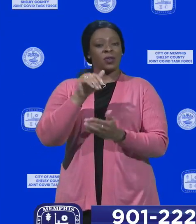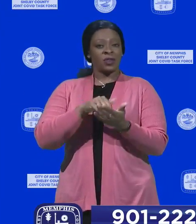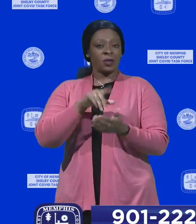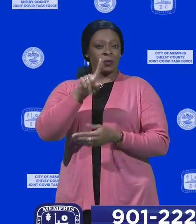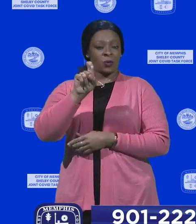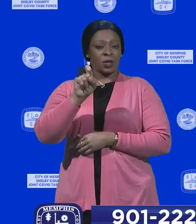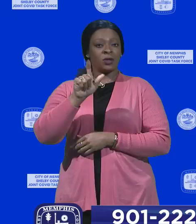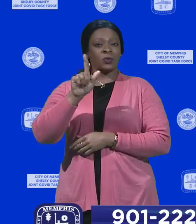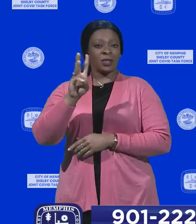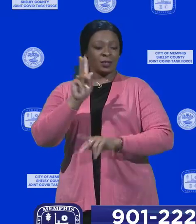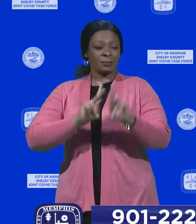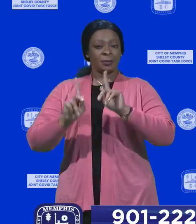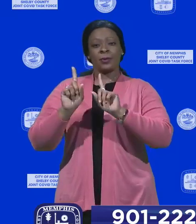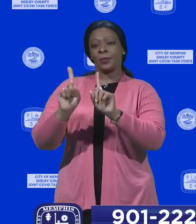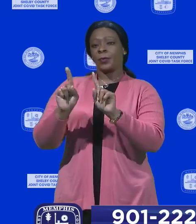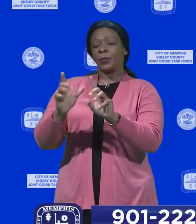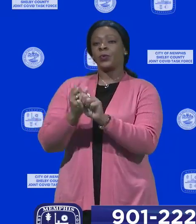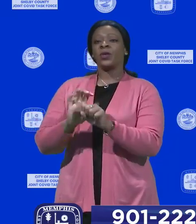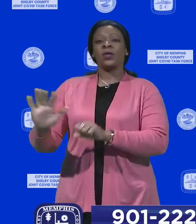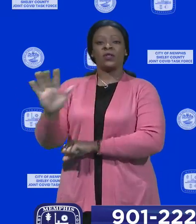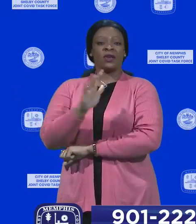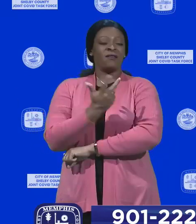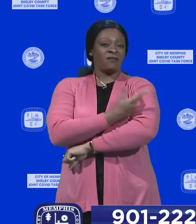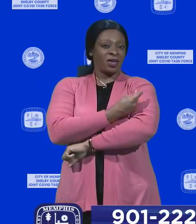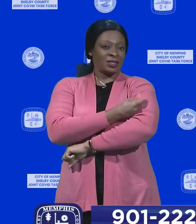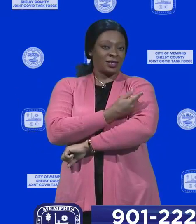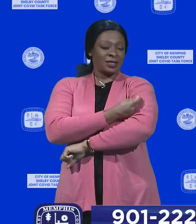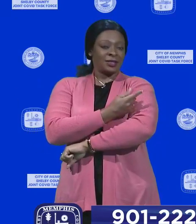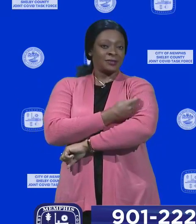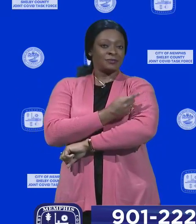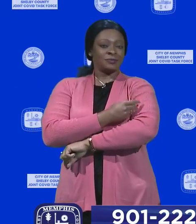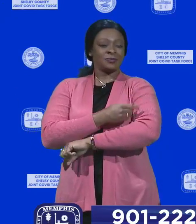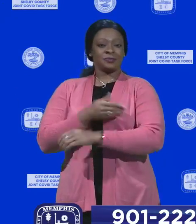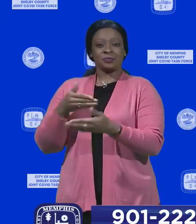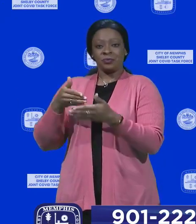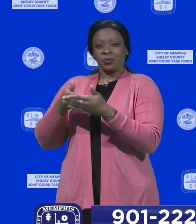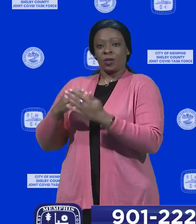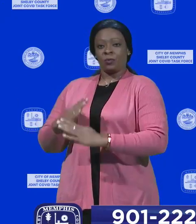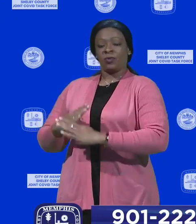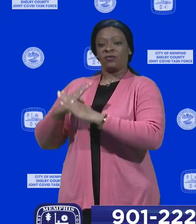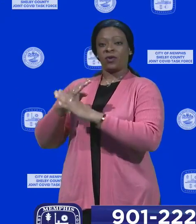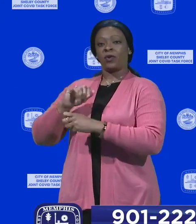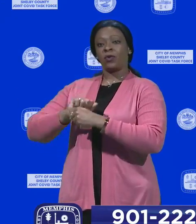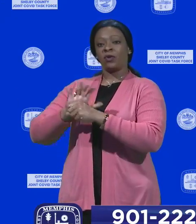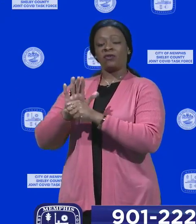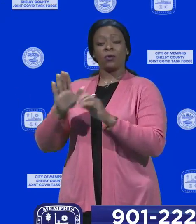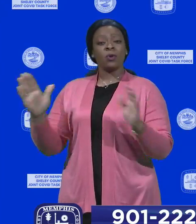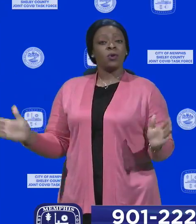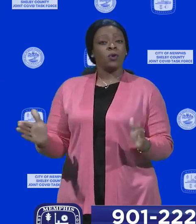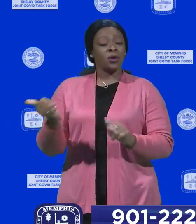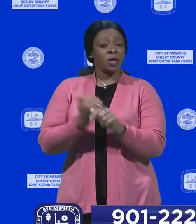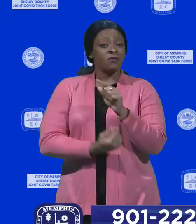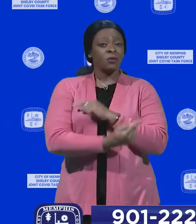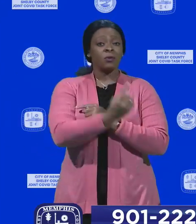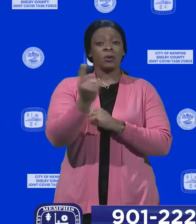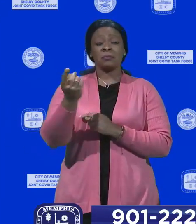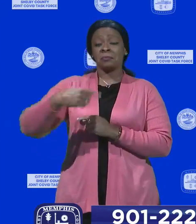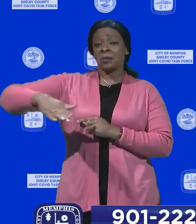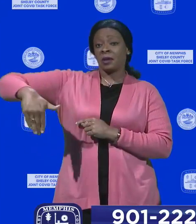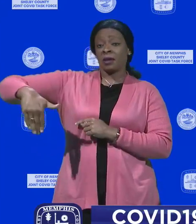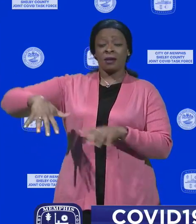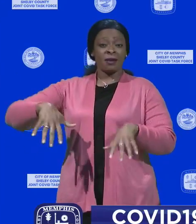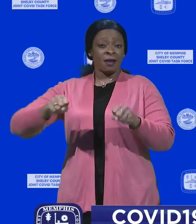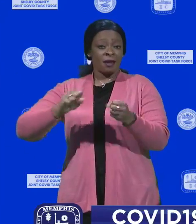1,126 people per day coming out to get their vaccination against COVID, and we would like to encourage every one of you who have not yet